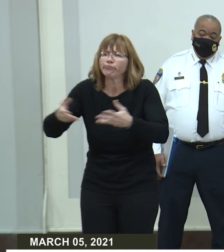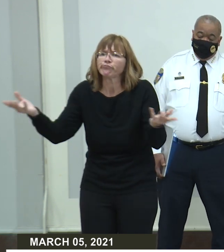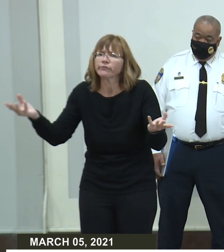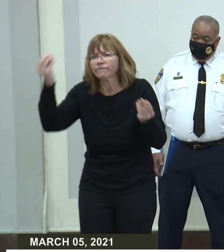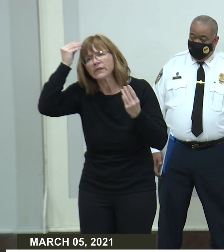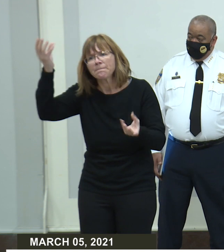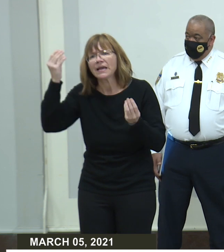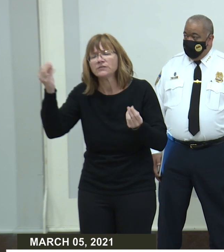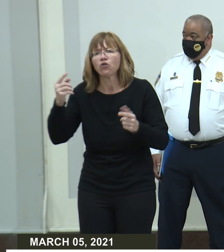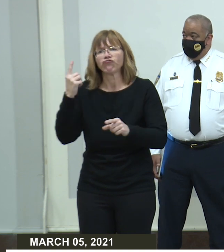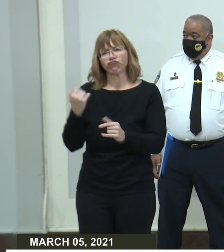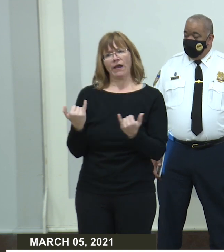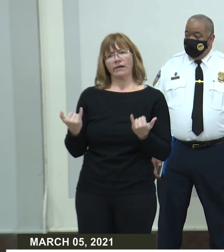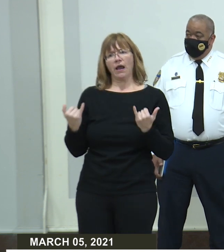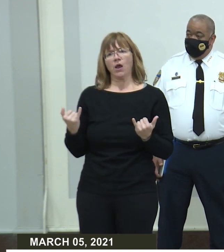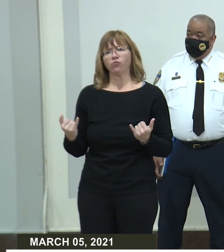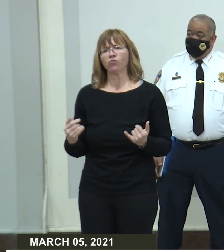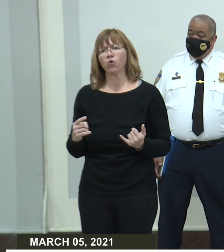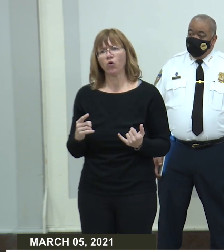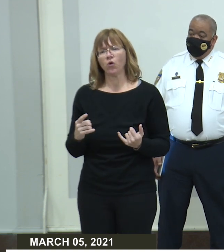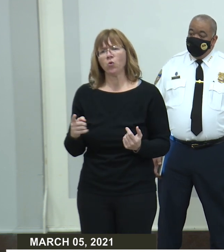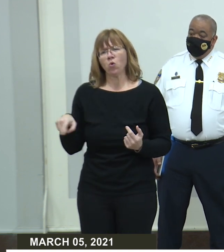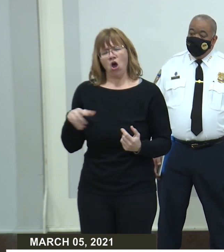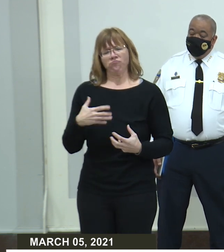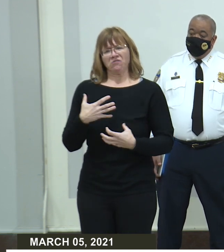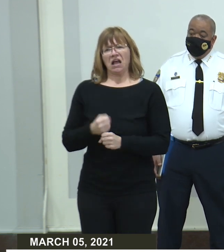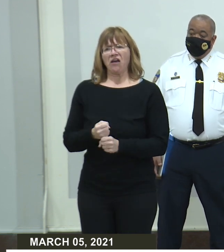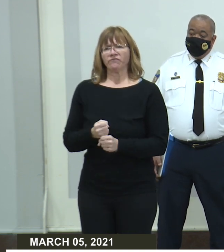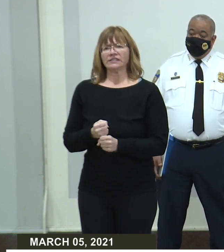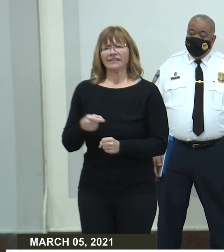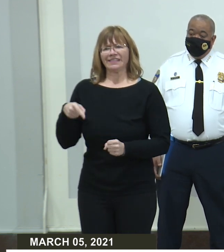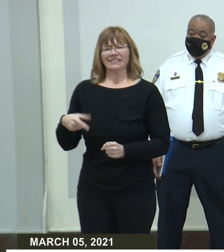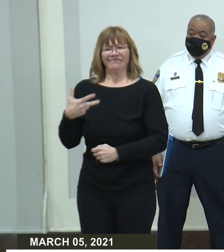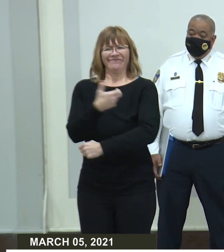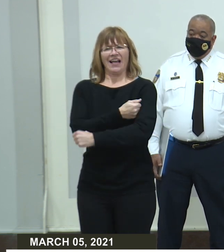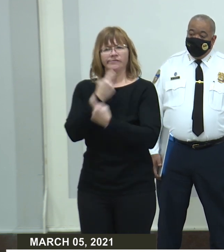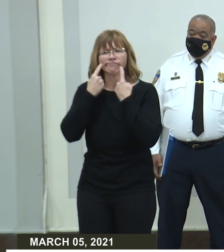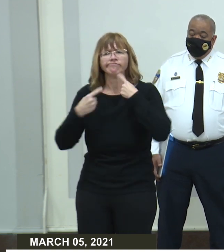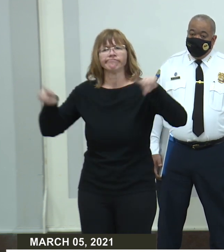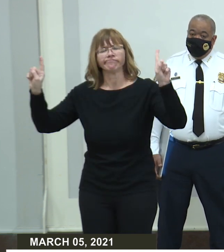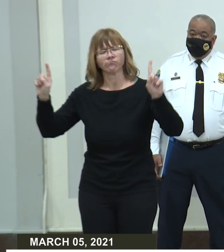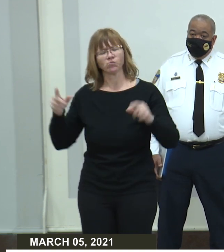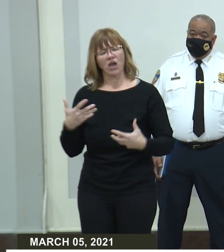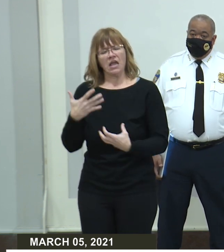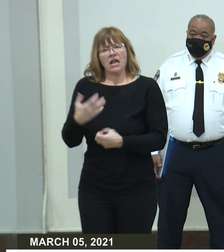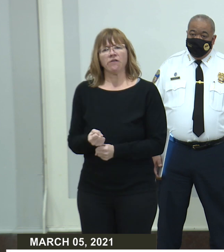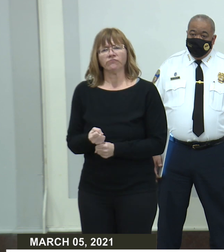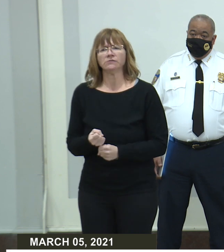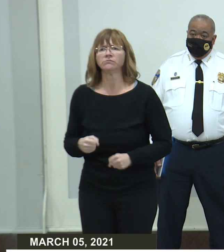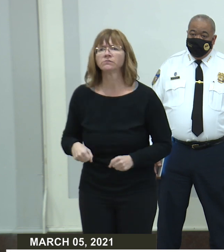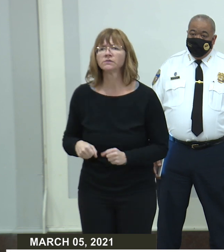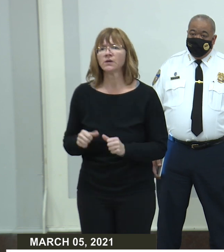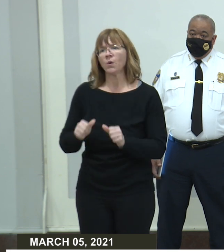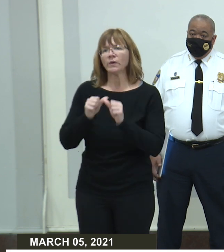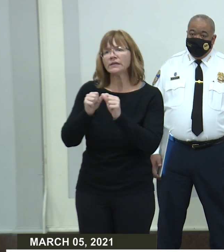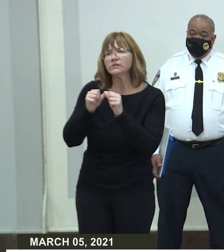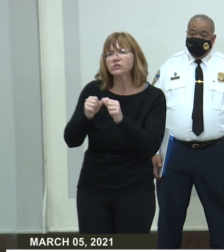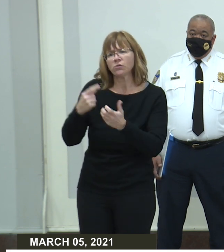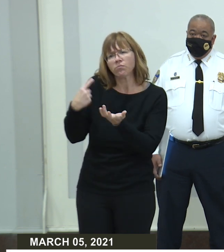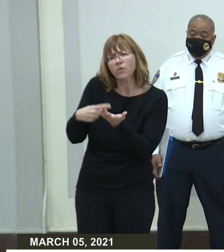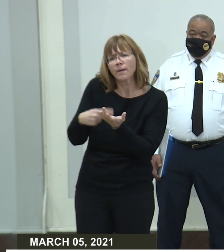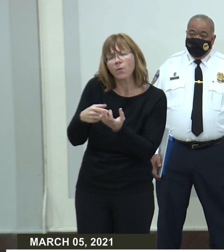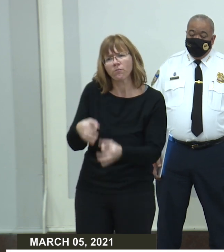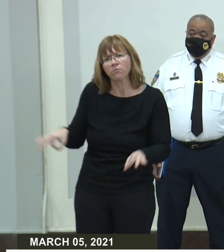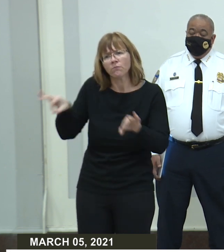and encourage residents to get any vaccine they are able to secure. While we continue to talk about the importance of receiving the vaccine when it's